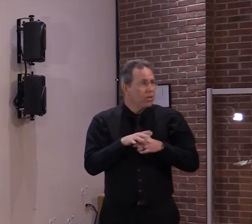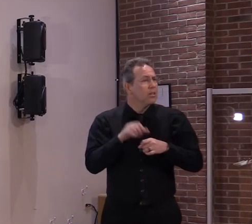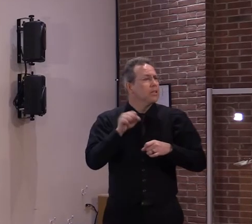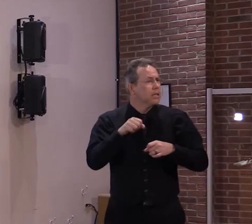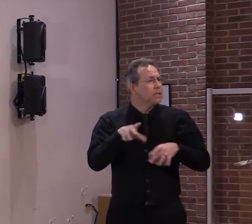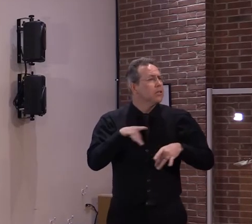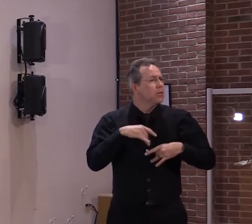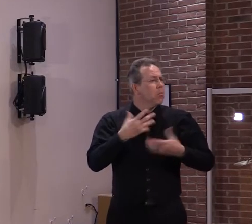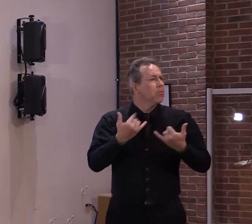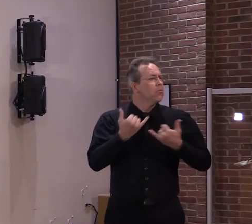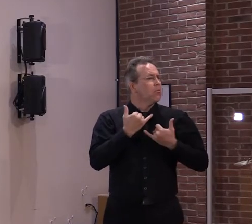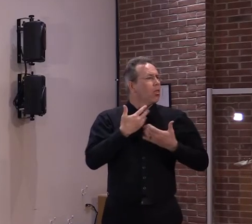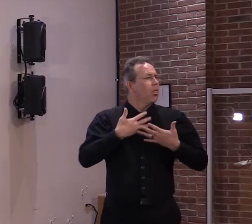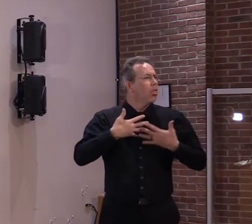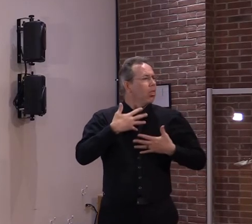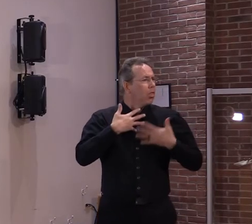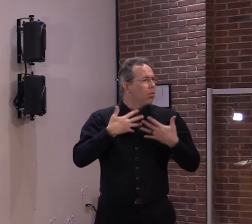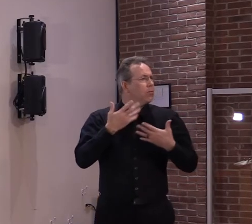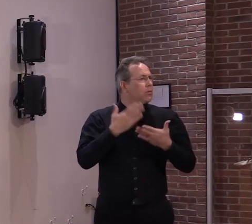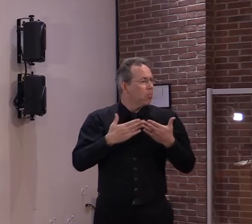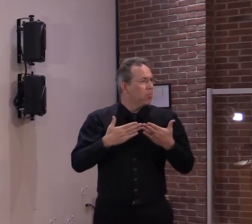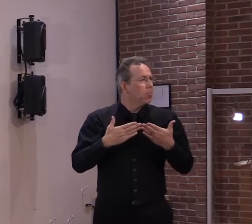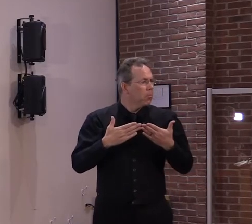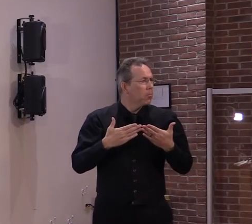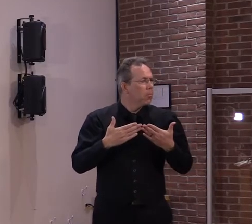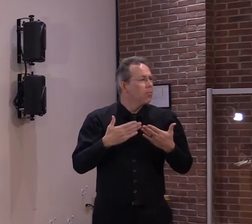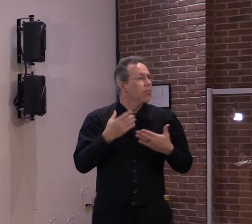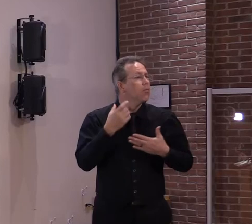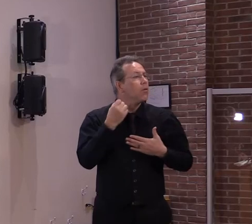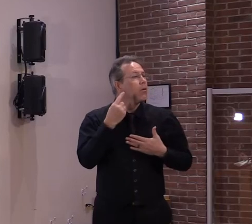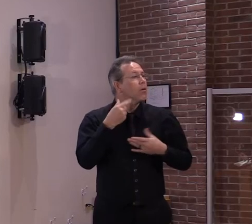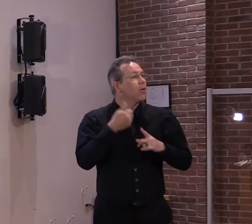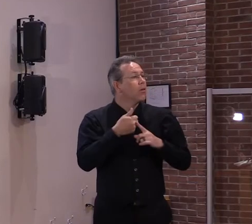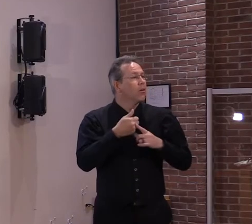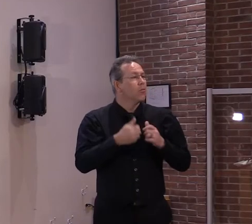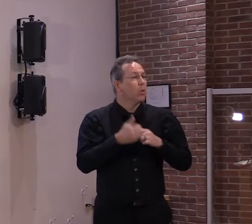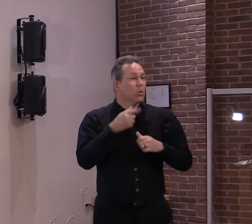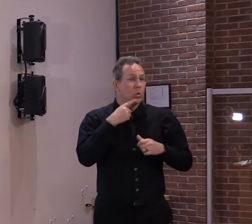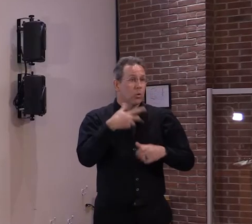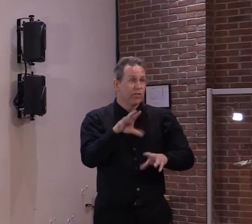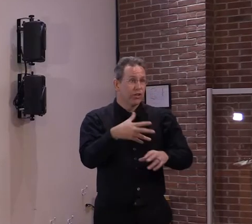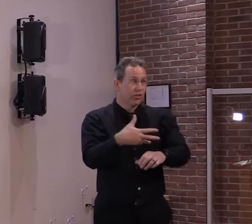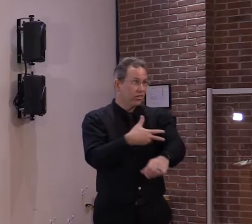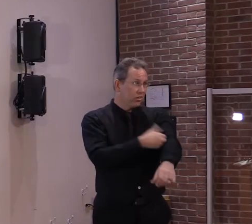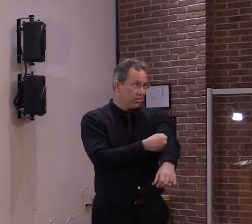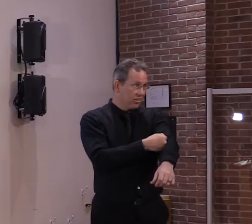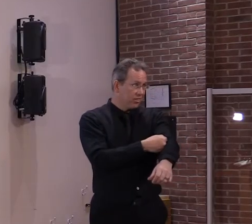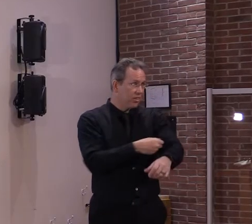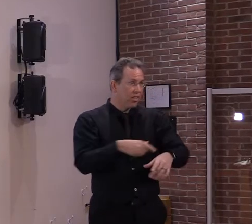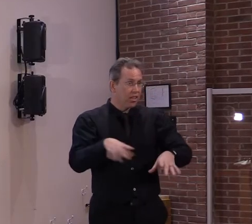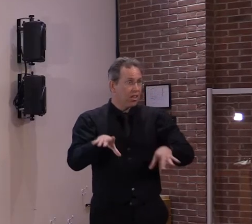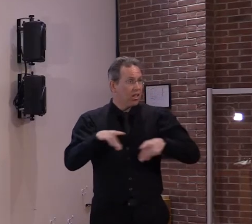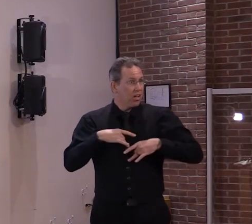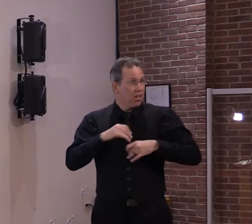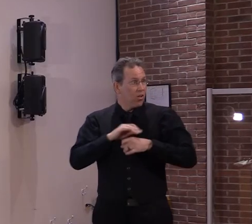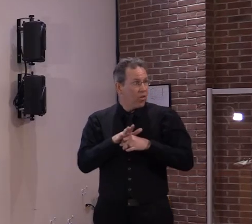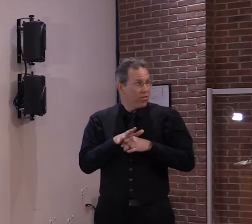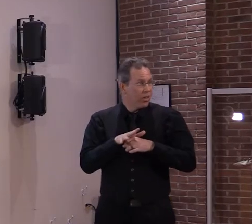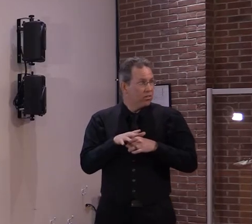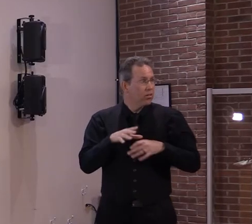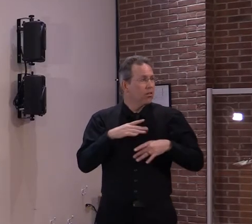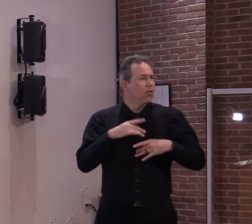majority, we believe they should be and have been mild cases, not people who are